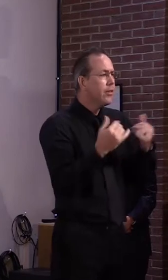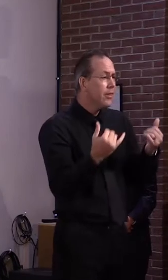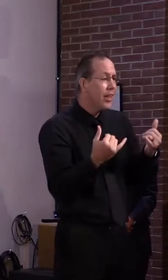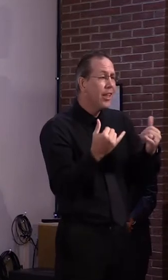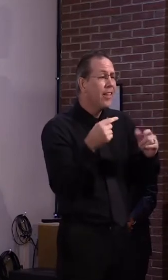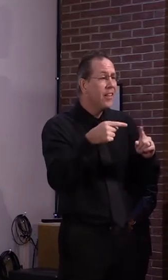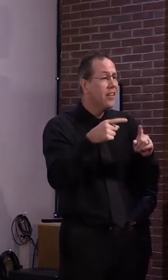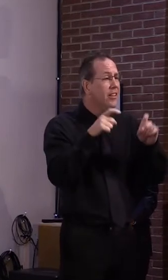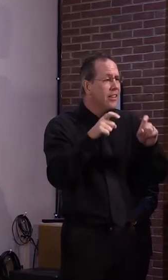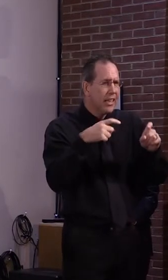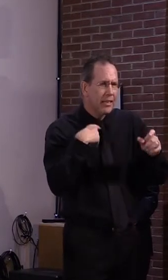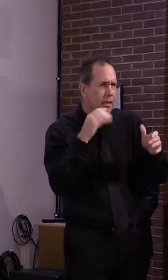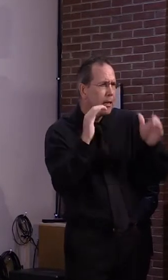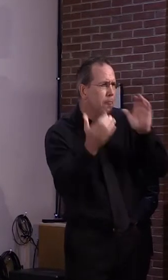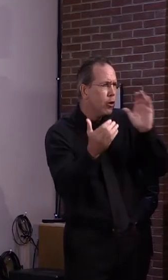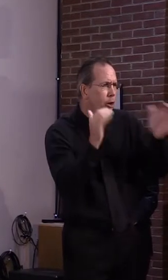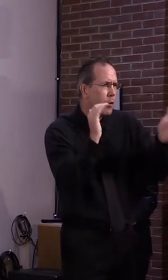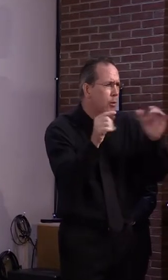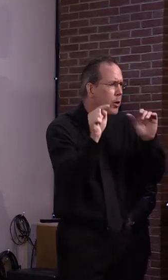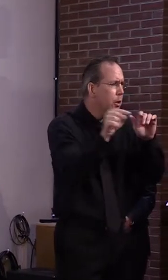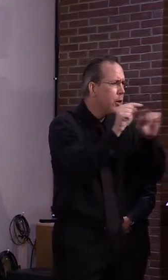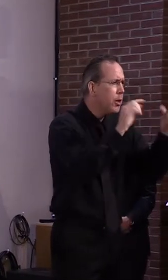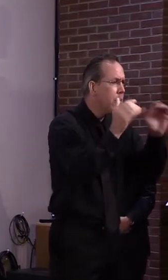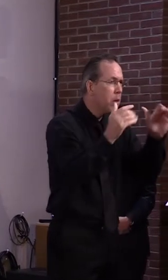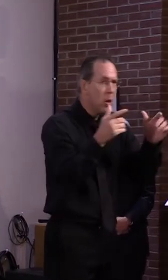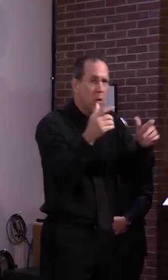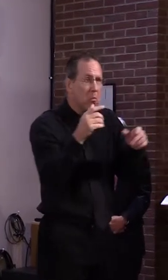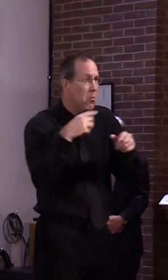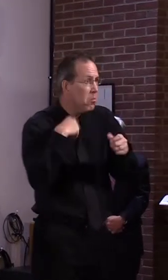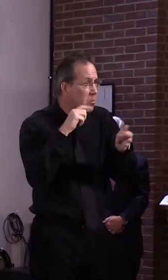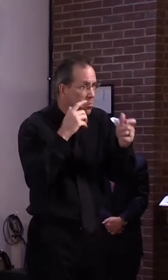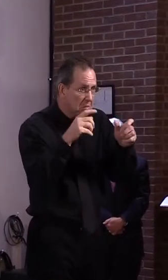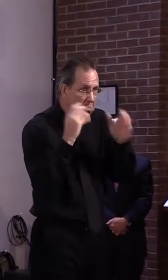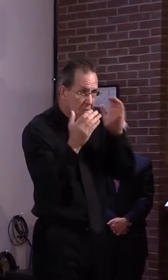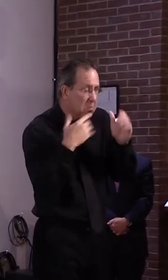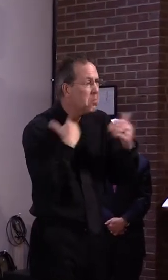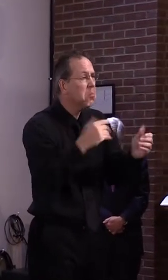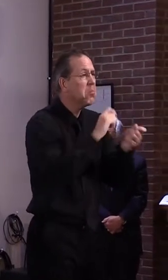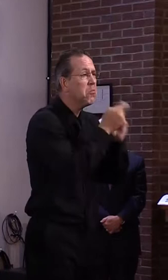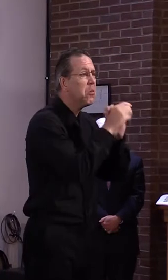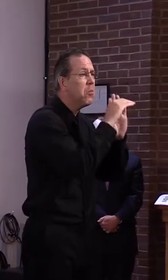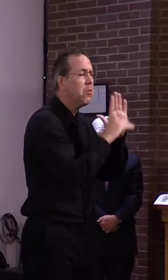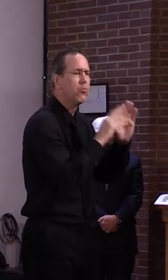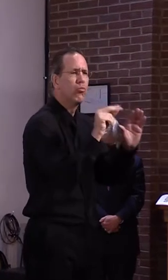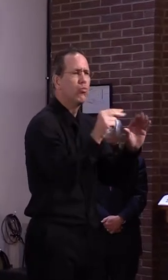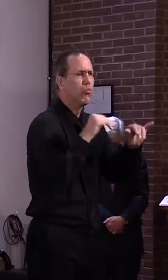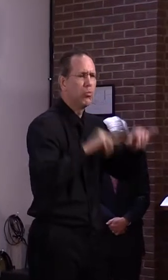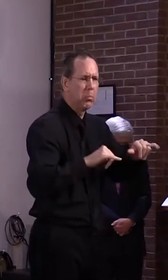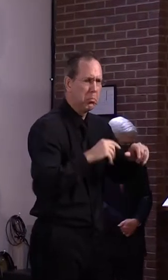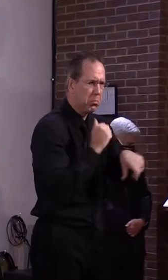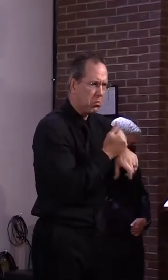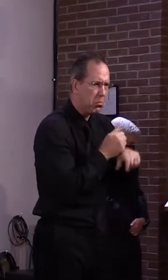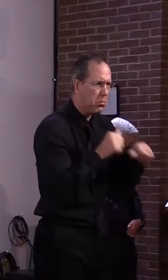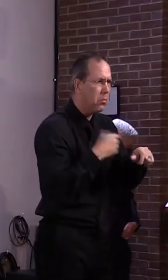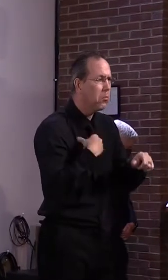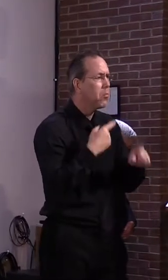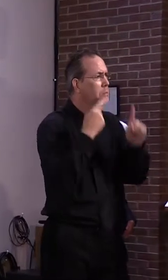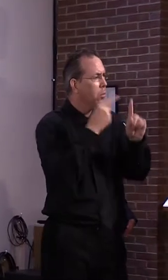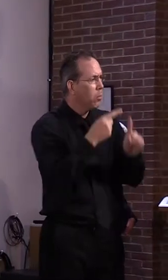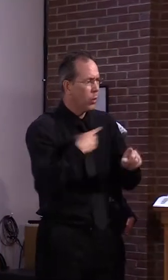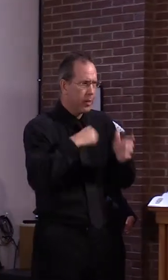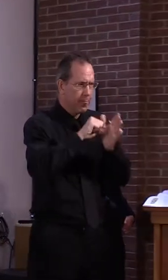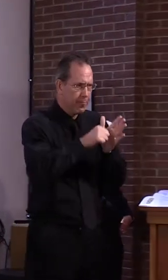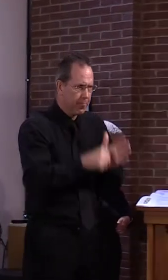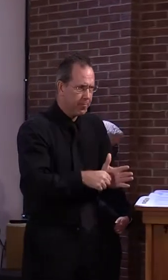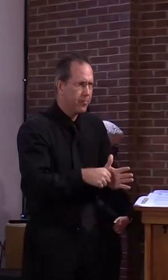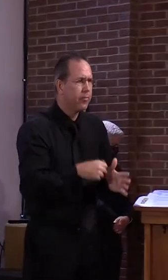but they're all important considerations. And as we learn more and more about the virus, like we do